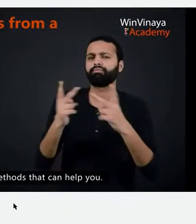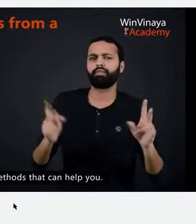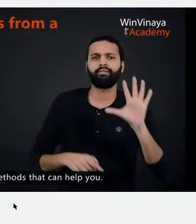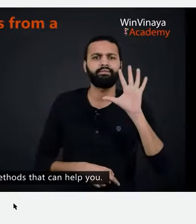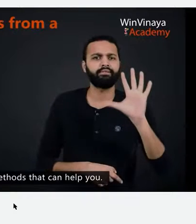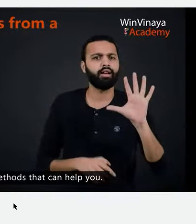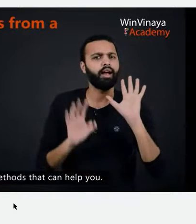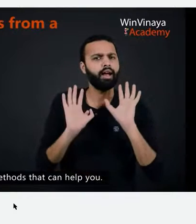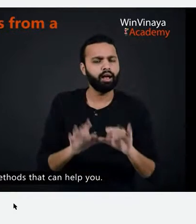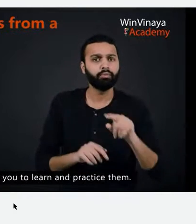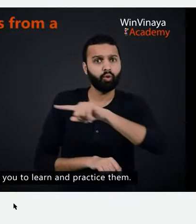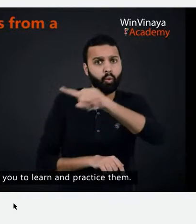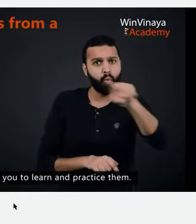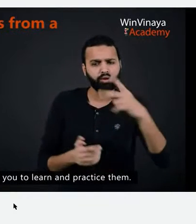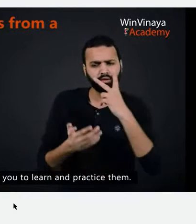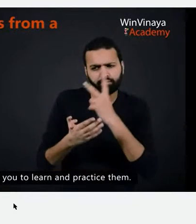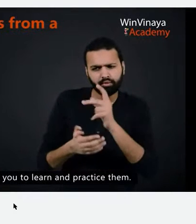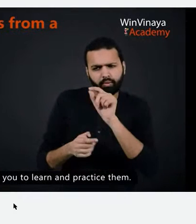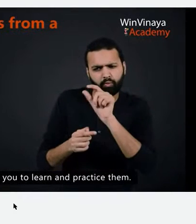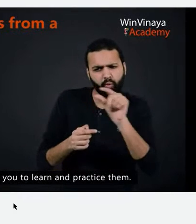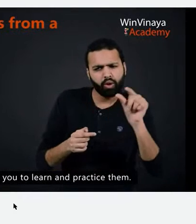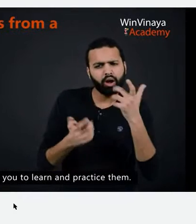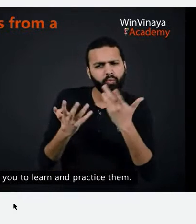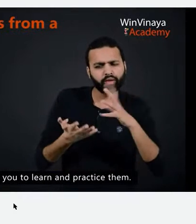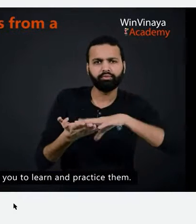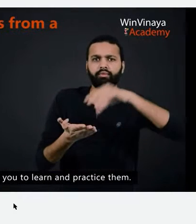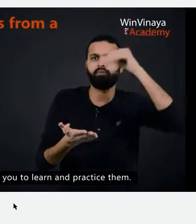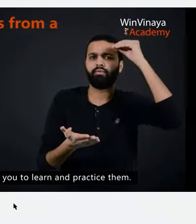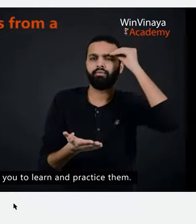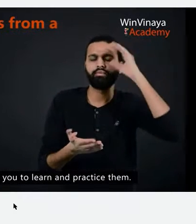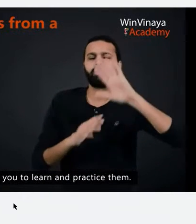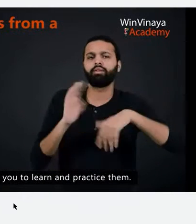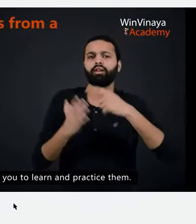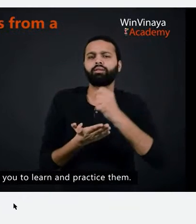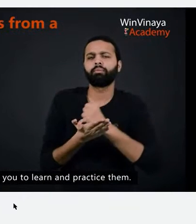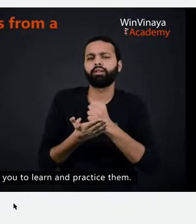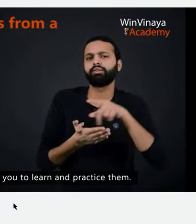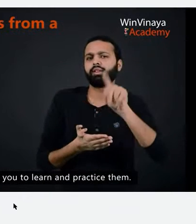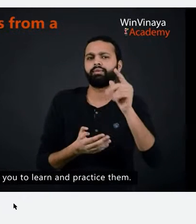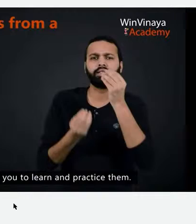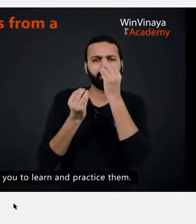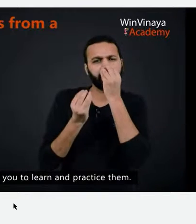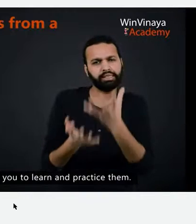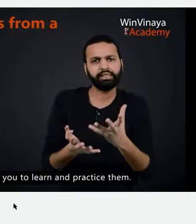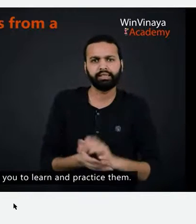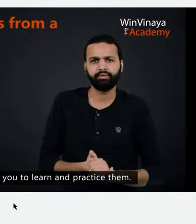that can help. It may be easy for all of you to learn and practice.